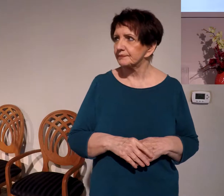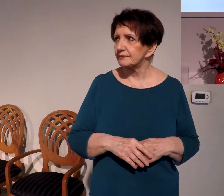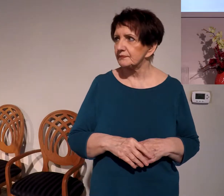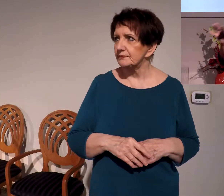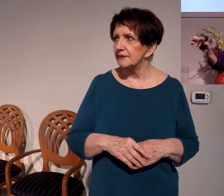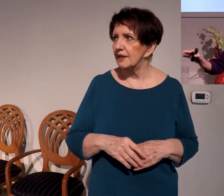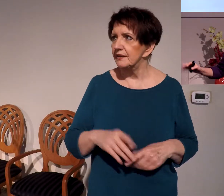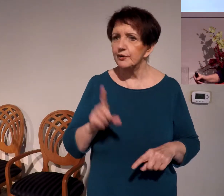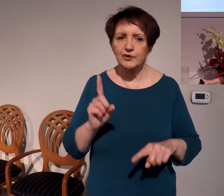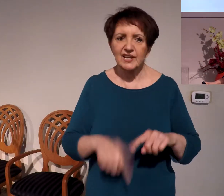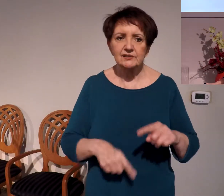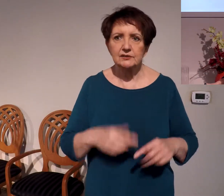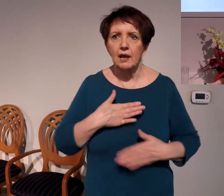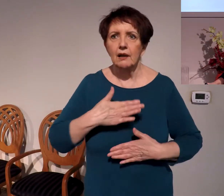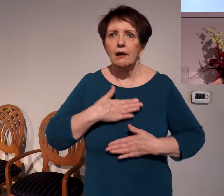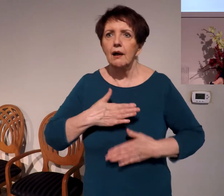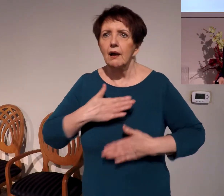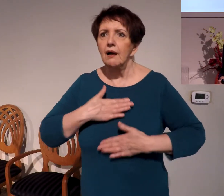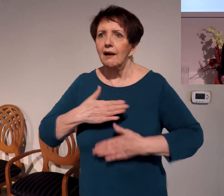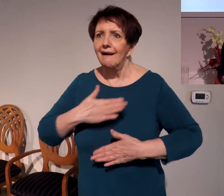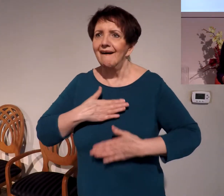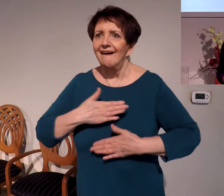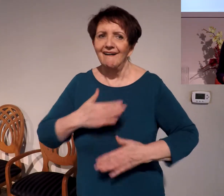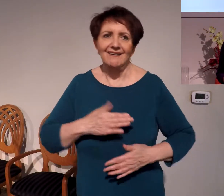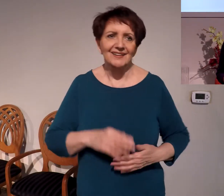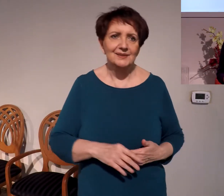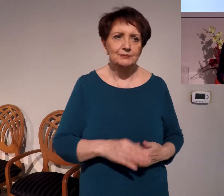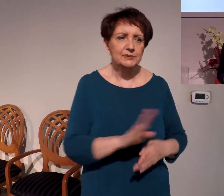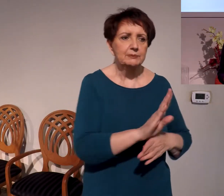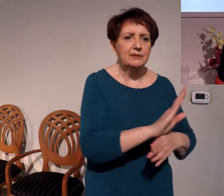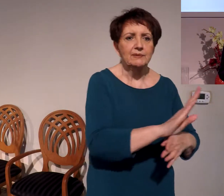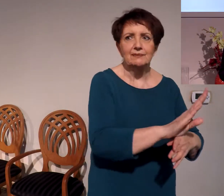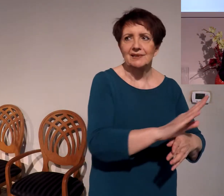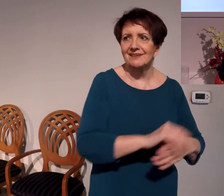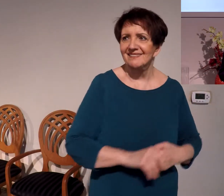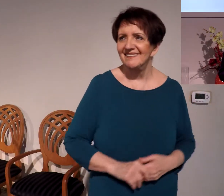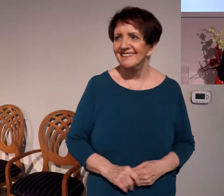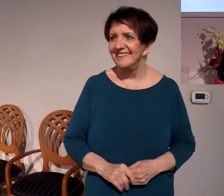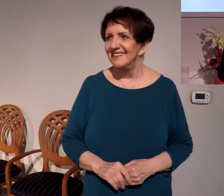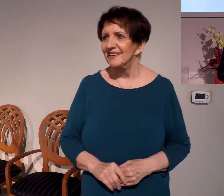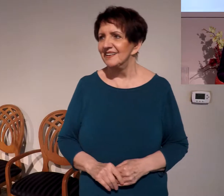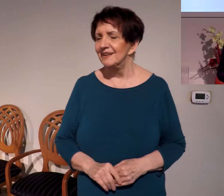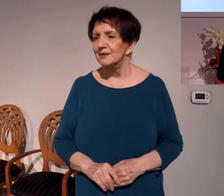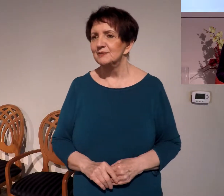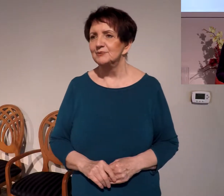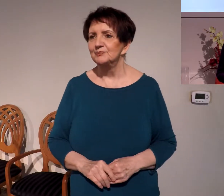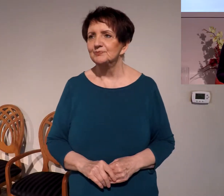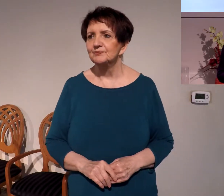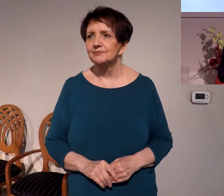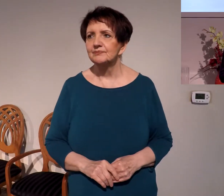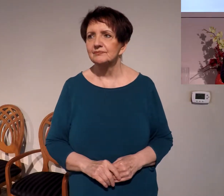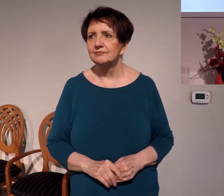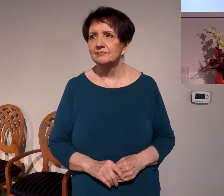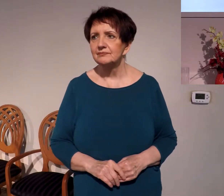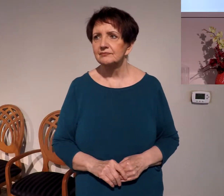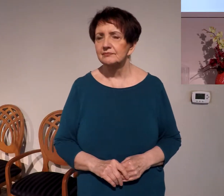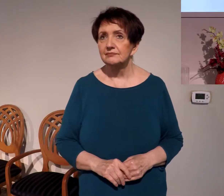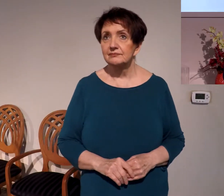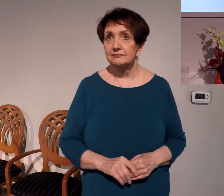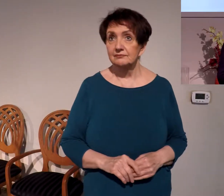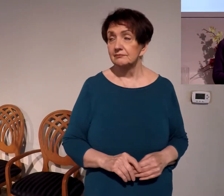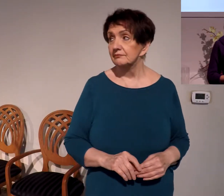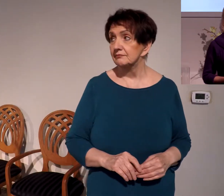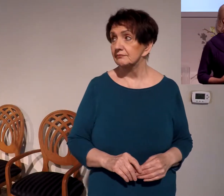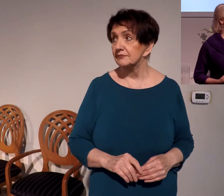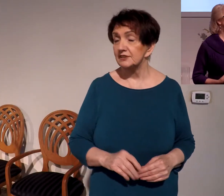while you're busy, right? This is, bar none,